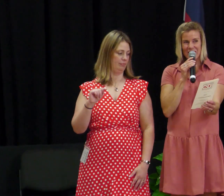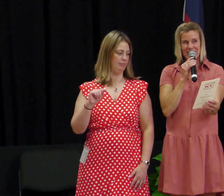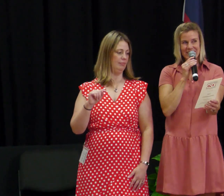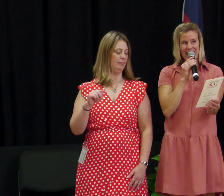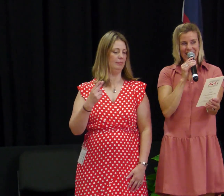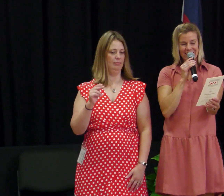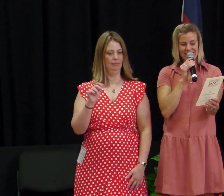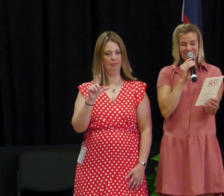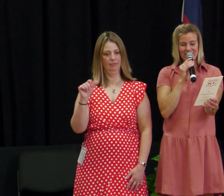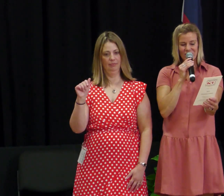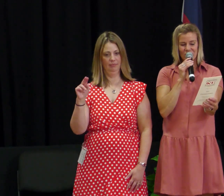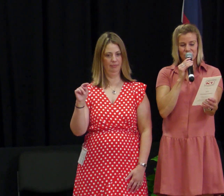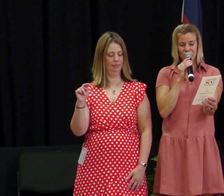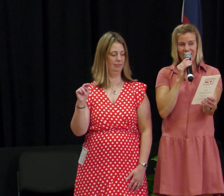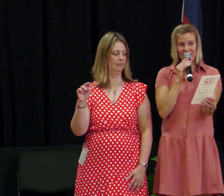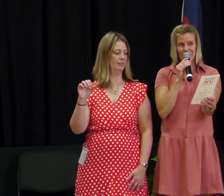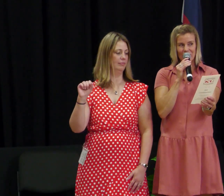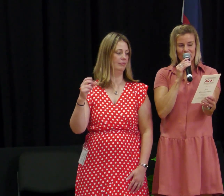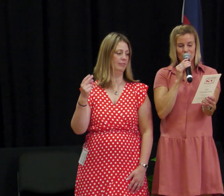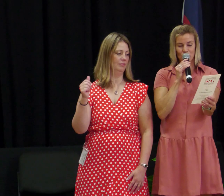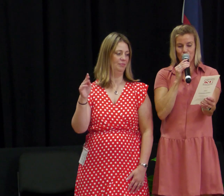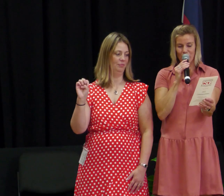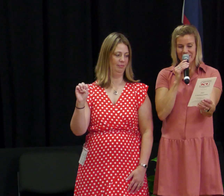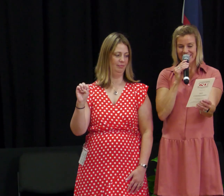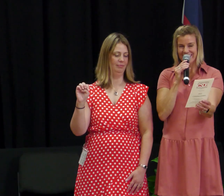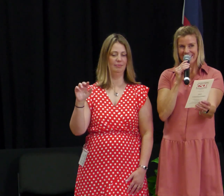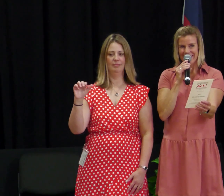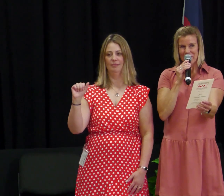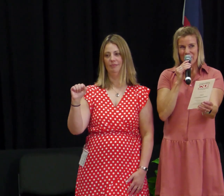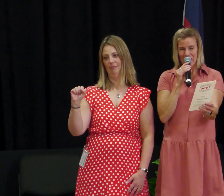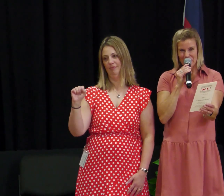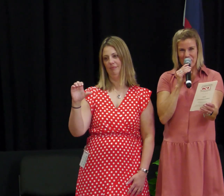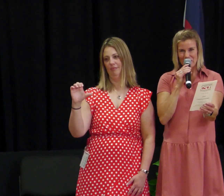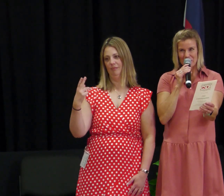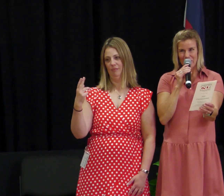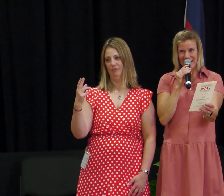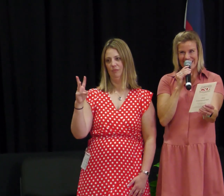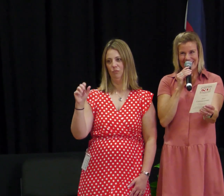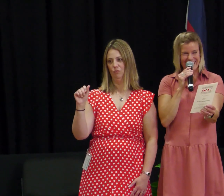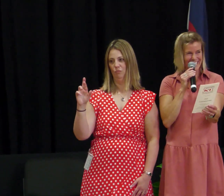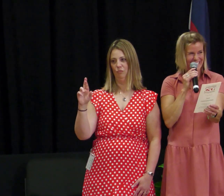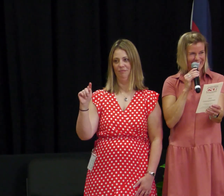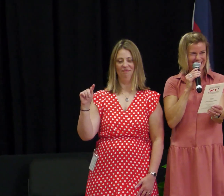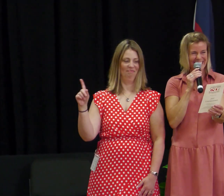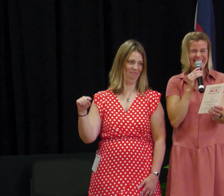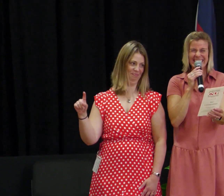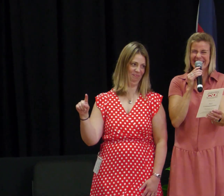Talon Shane Schwartz Colorado Springs